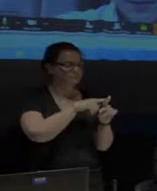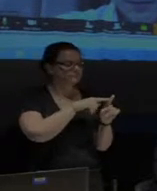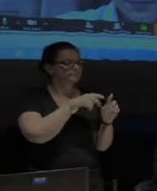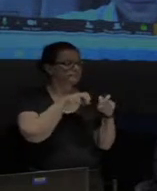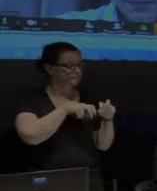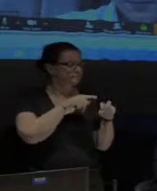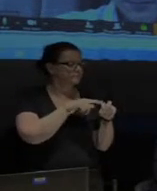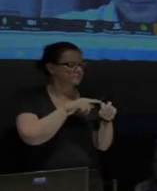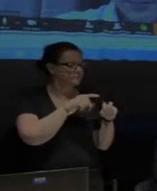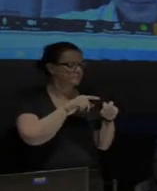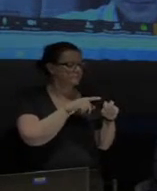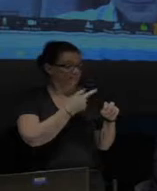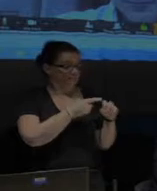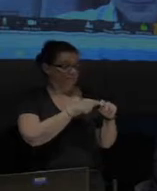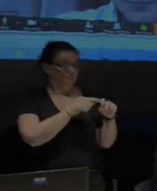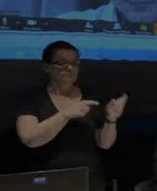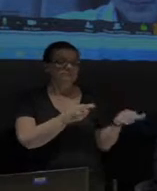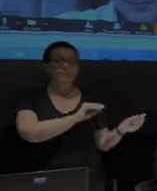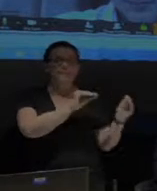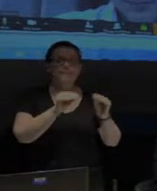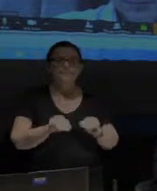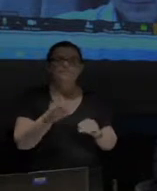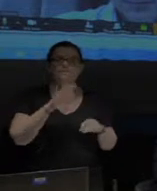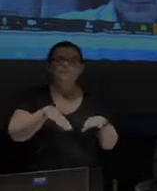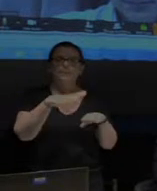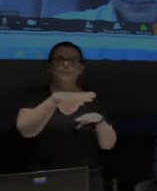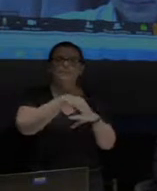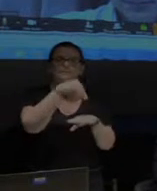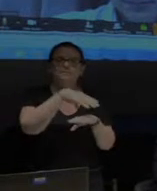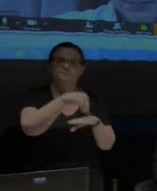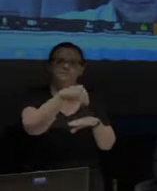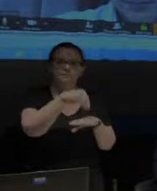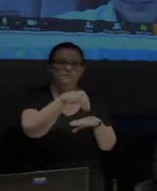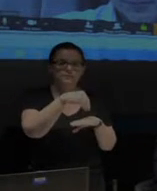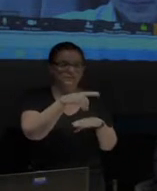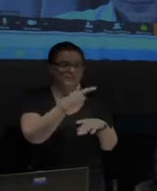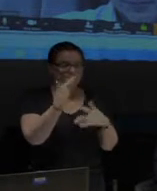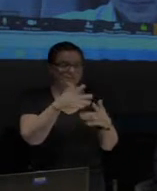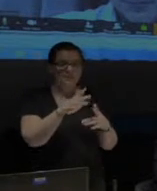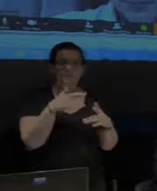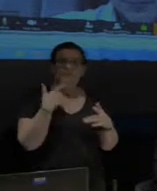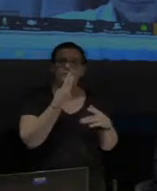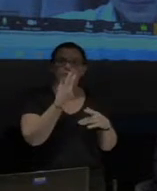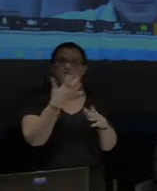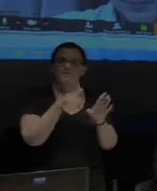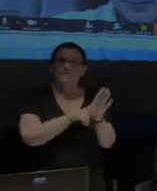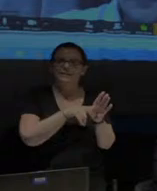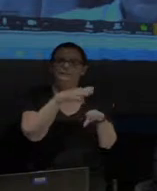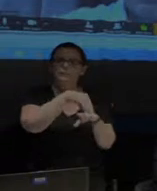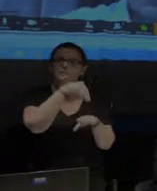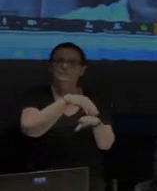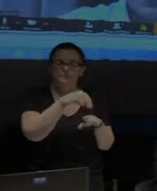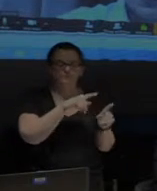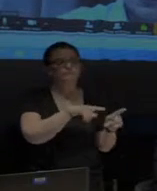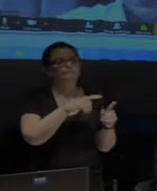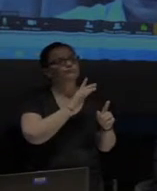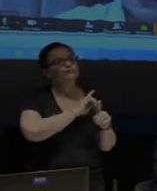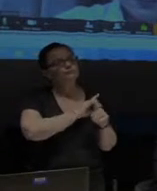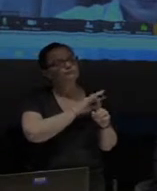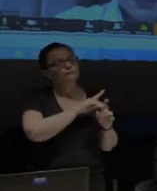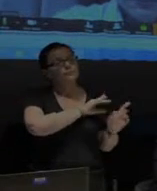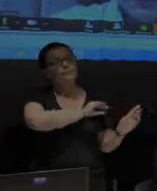had come to this country from Sweden, where she'd spent the previous, say, 25 years or so. And she said the reason